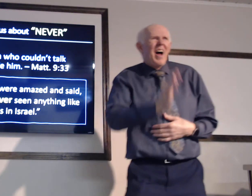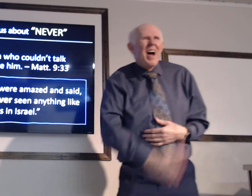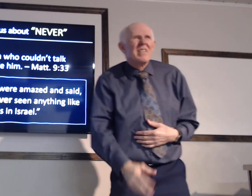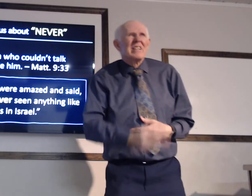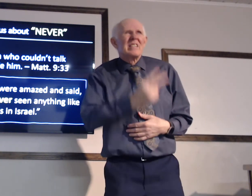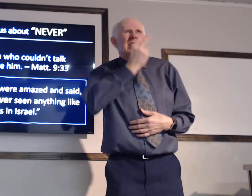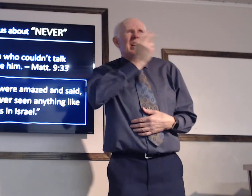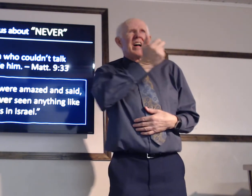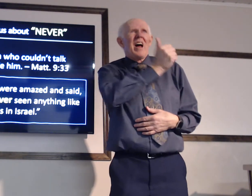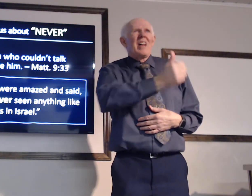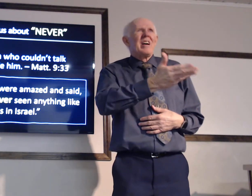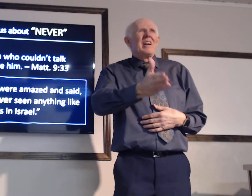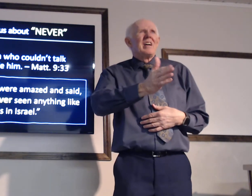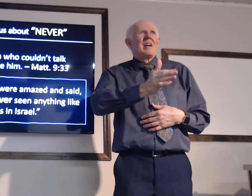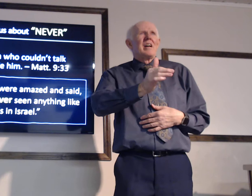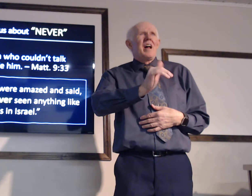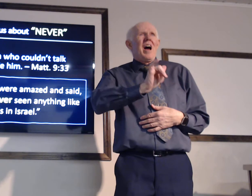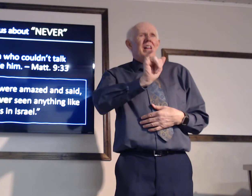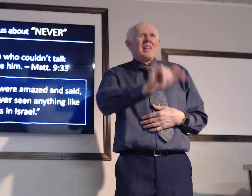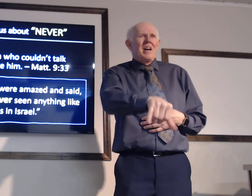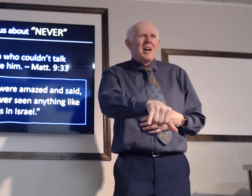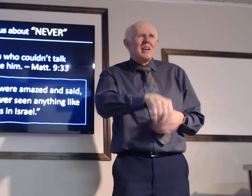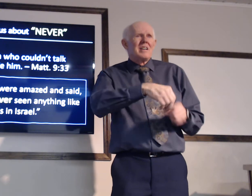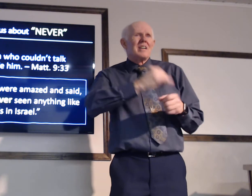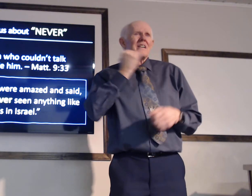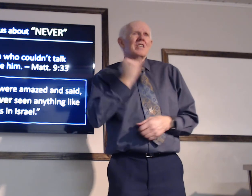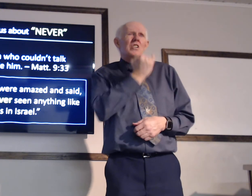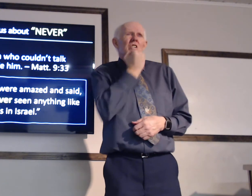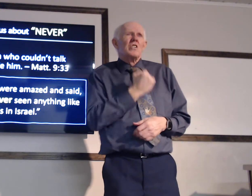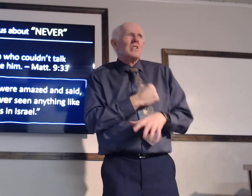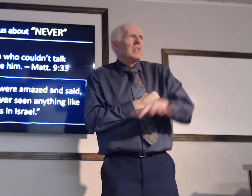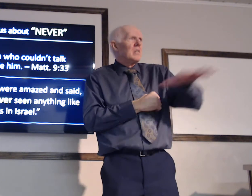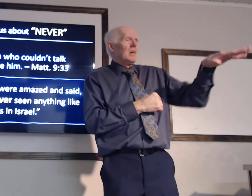never seen anything like this in Israel."